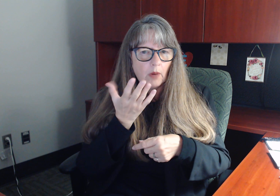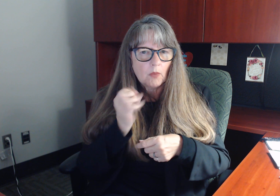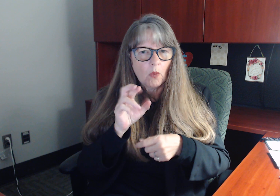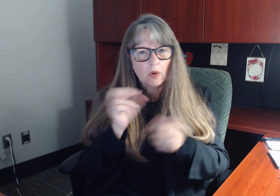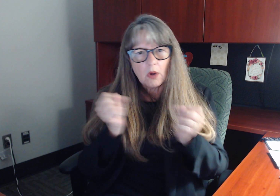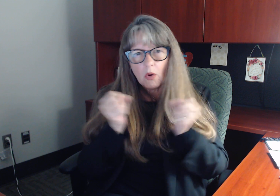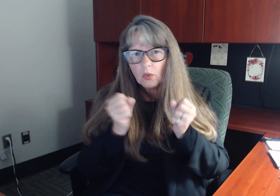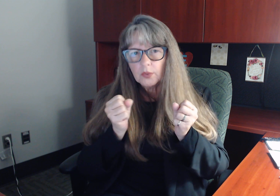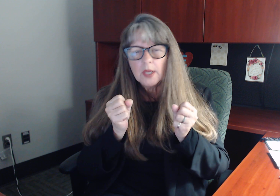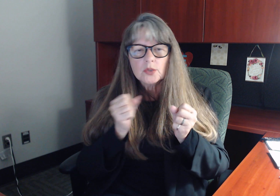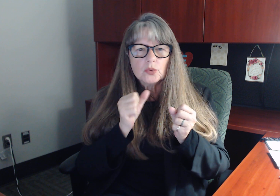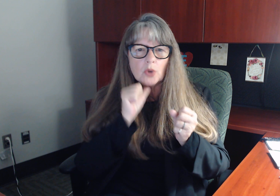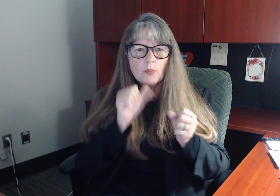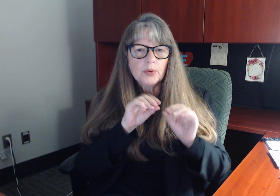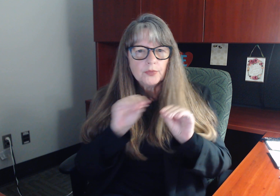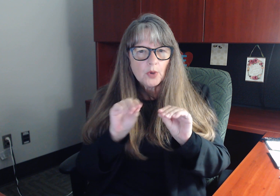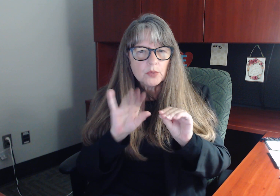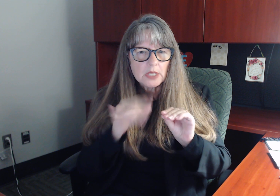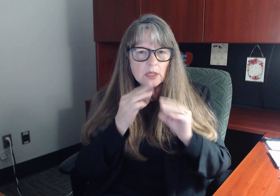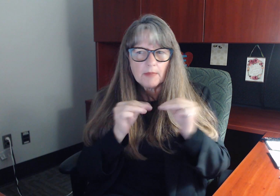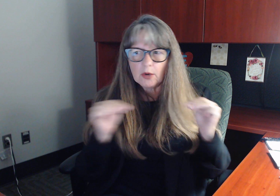or cold. So don't put those in the microwave.